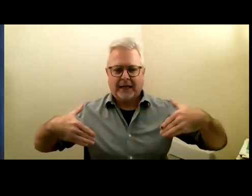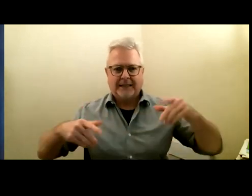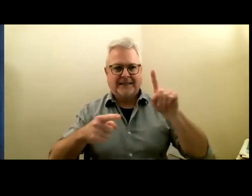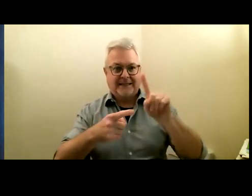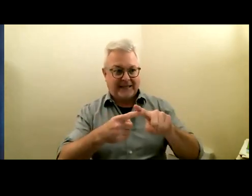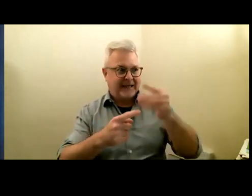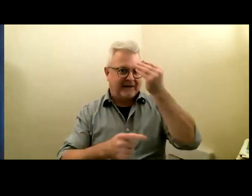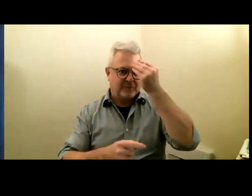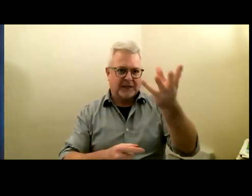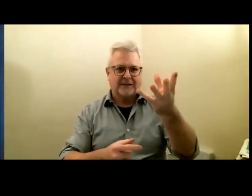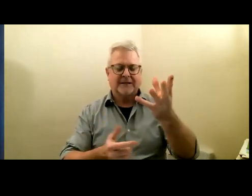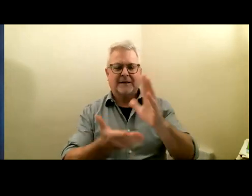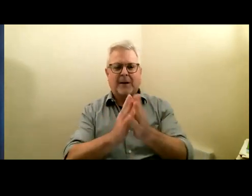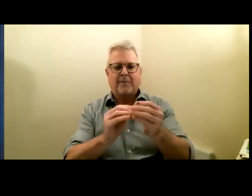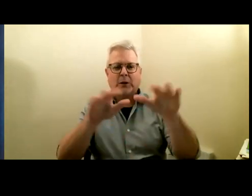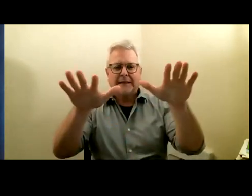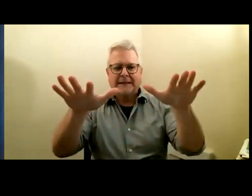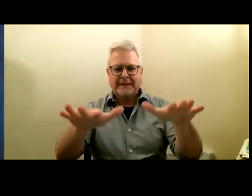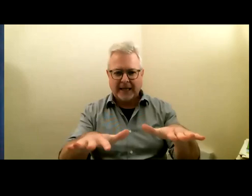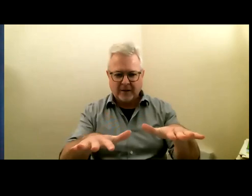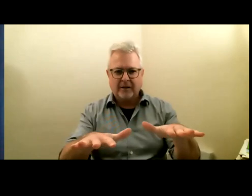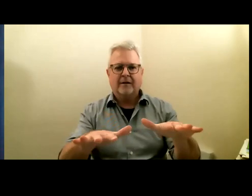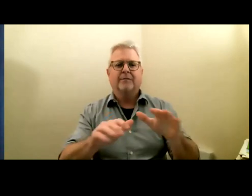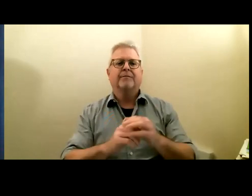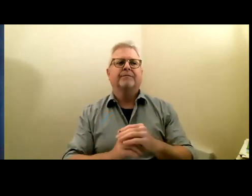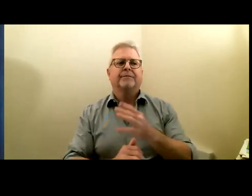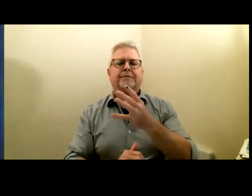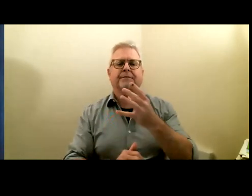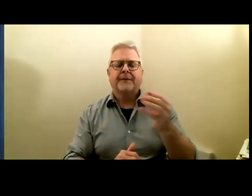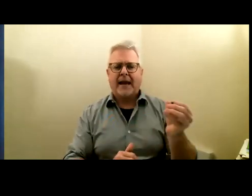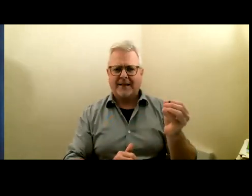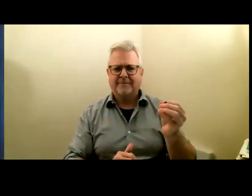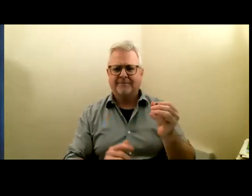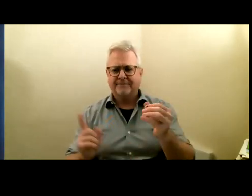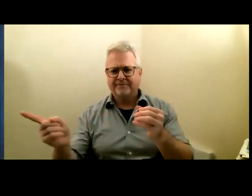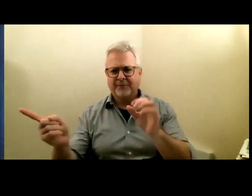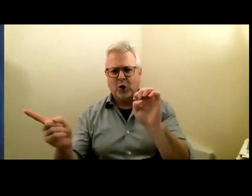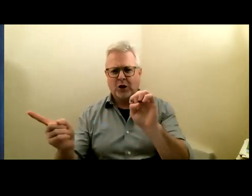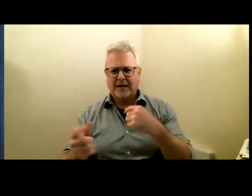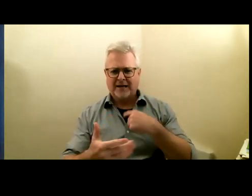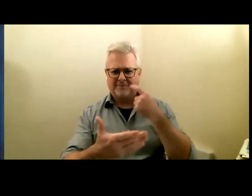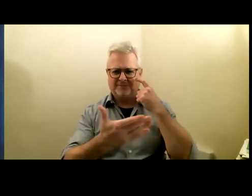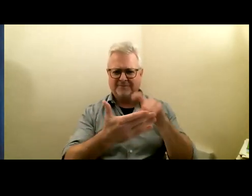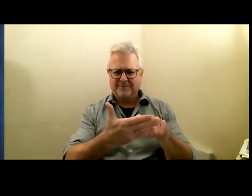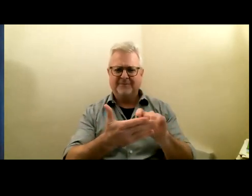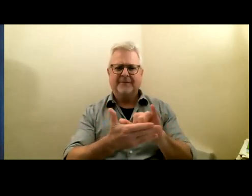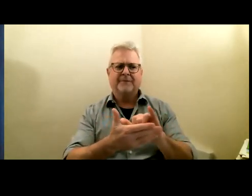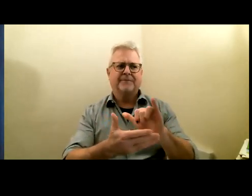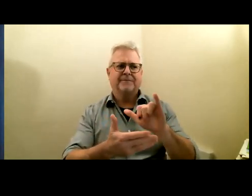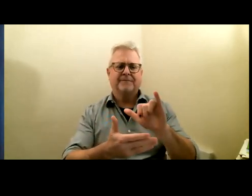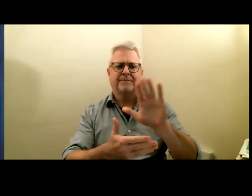So I felt that I couldn't communicate to the deaf community until things got settled and there was solid